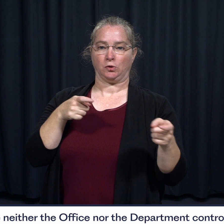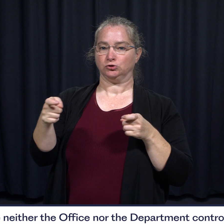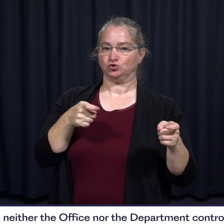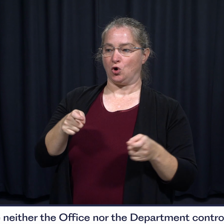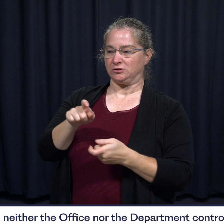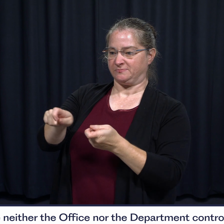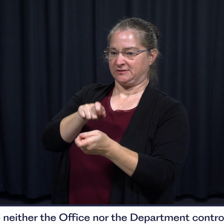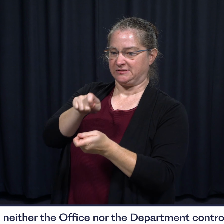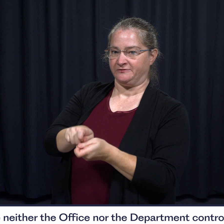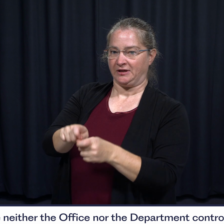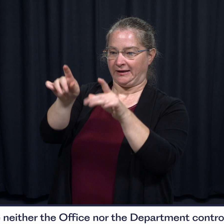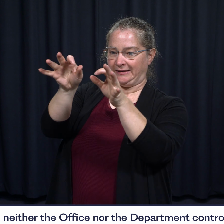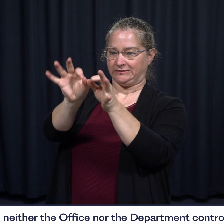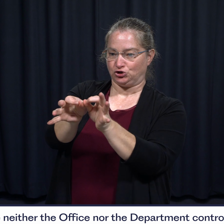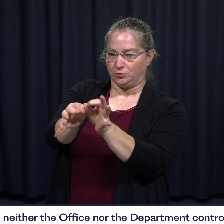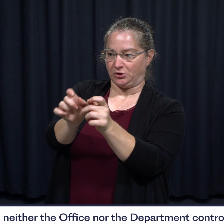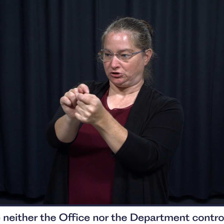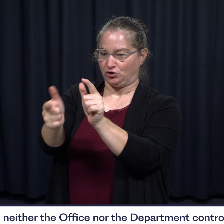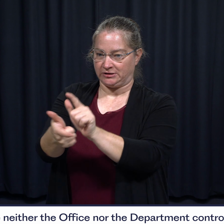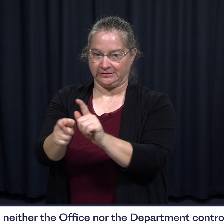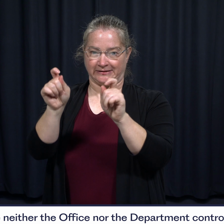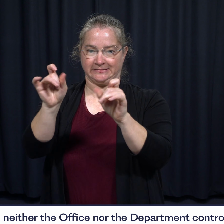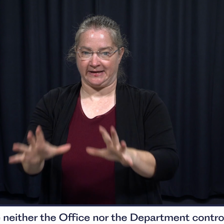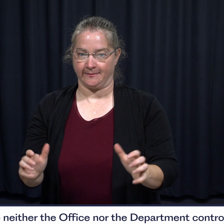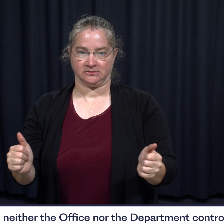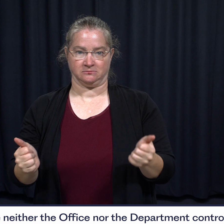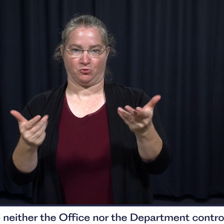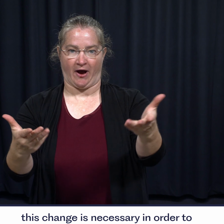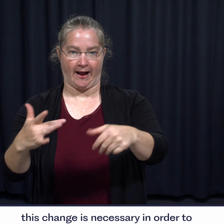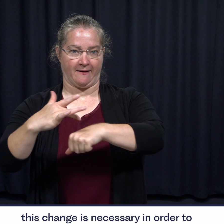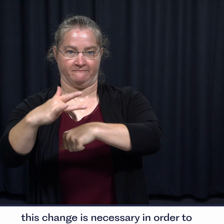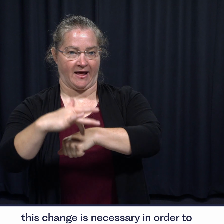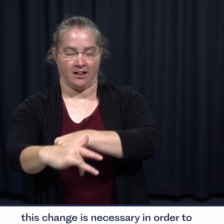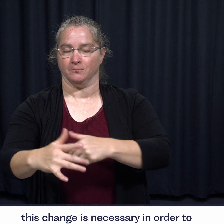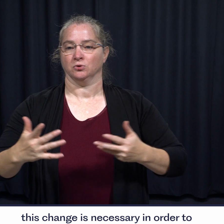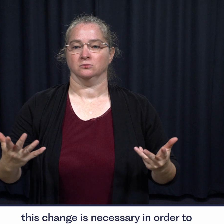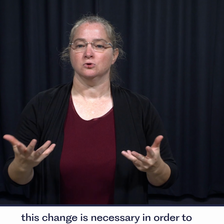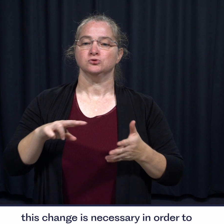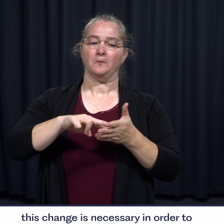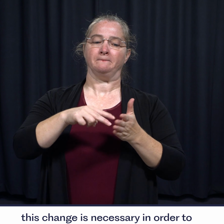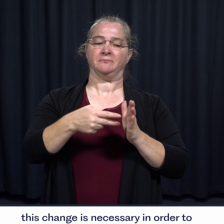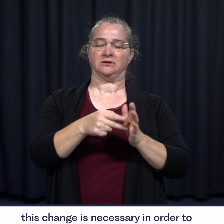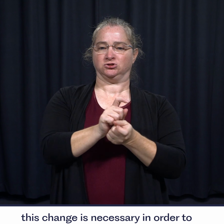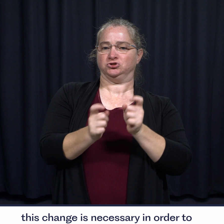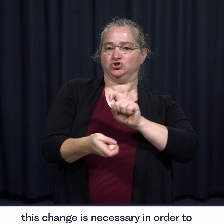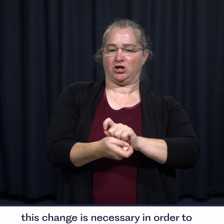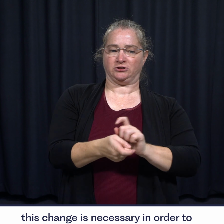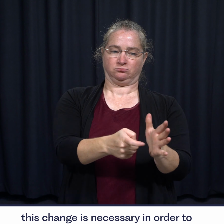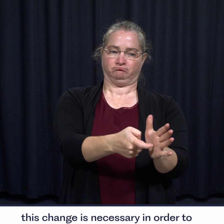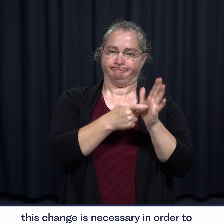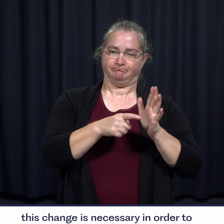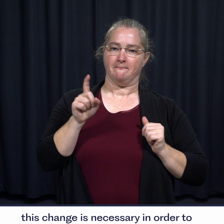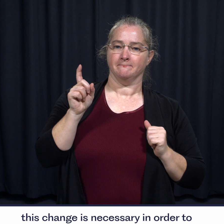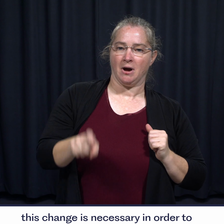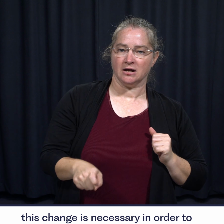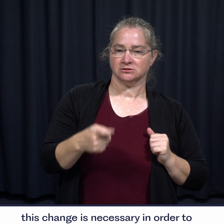interpreting and transliterating examinations are provided, this change is necessary in order to keep the list of